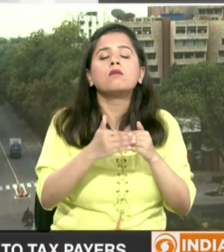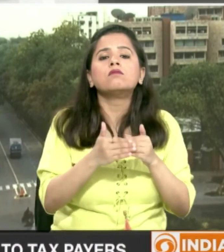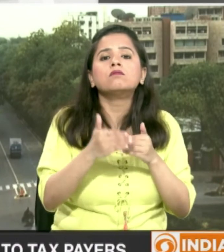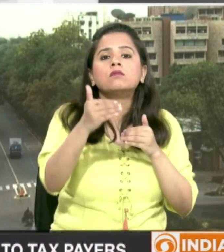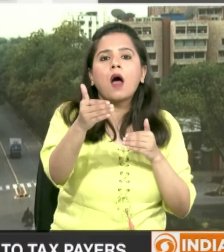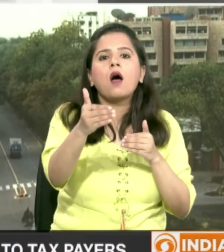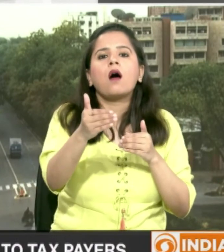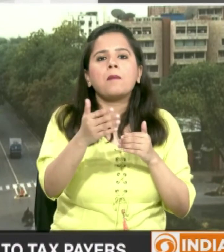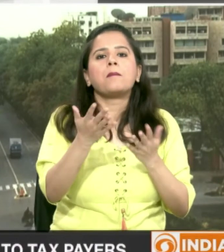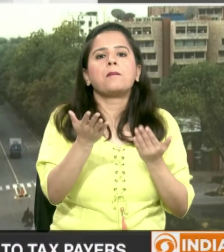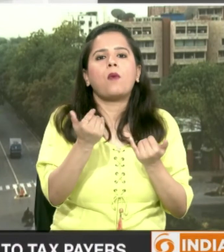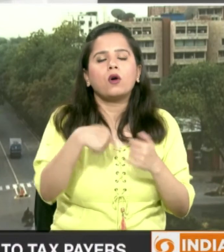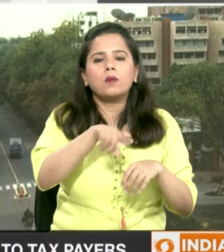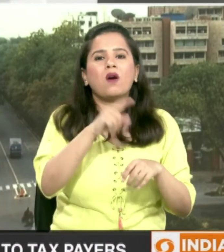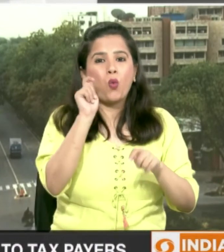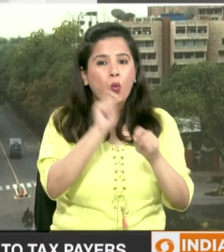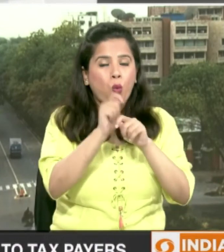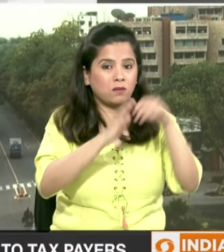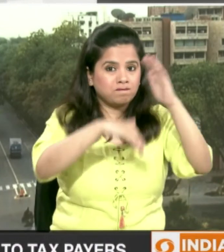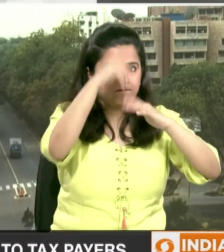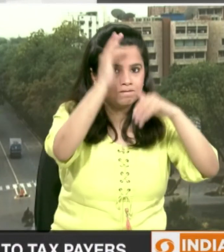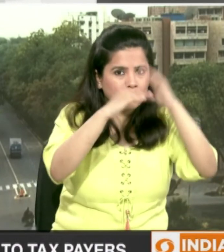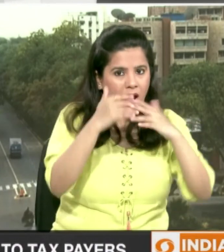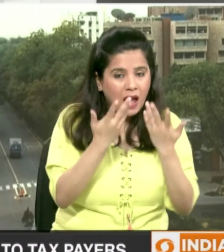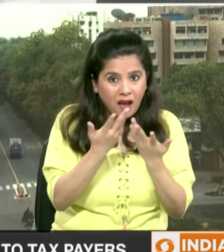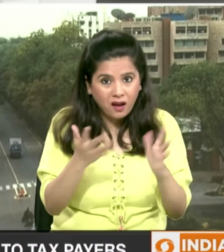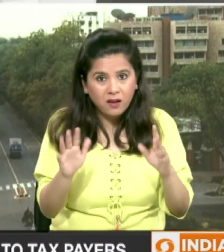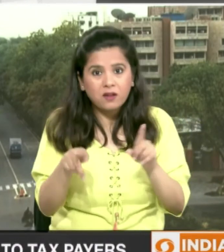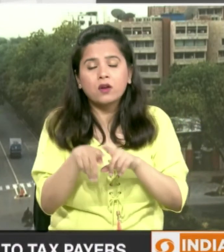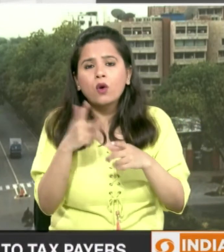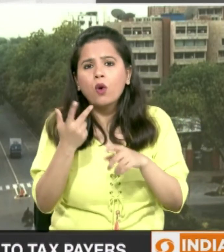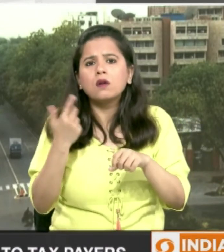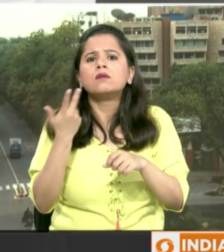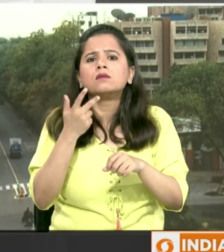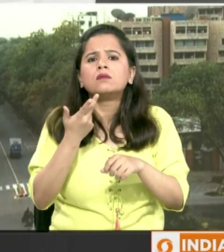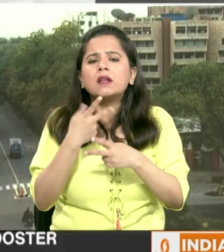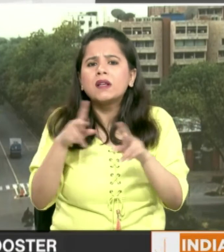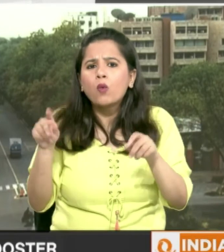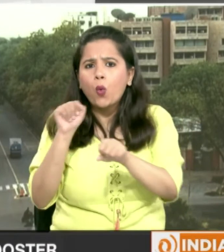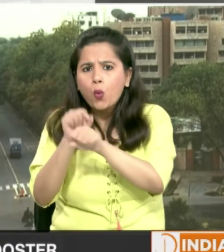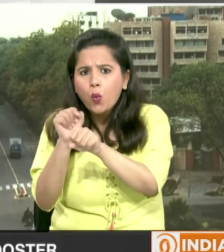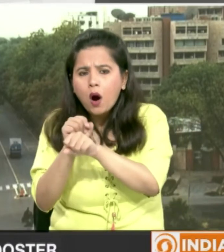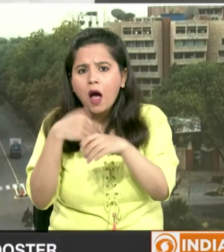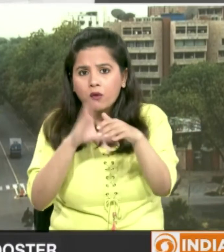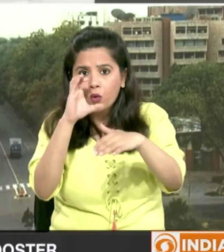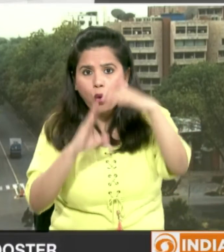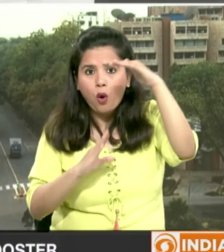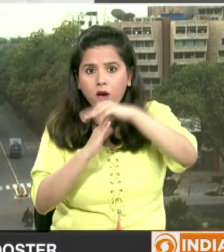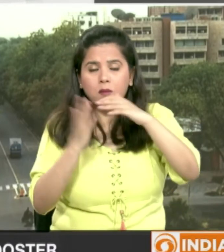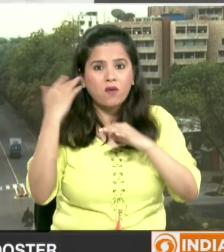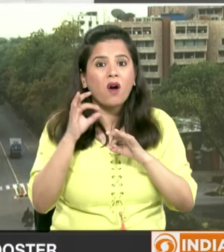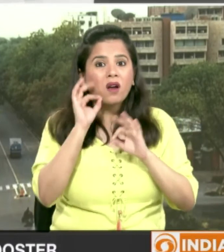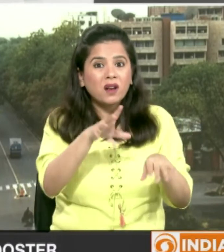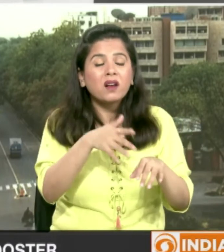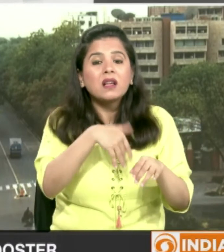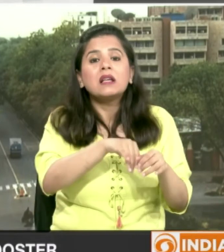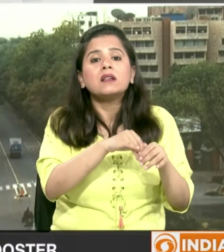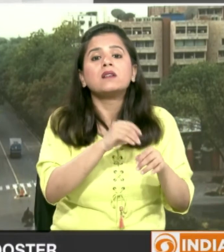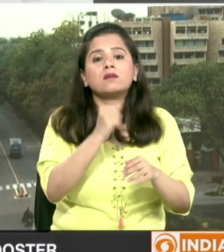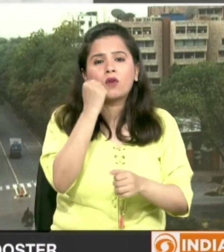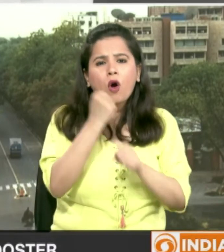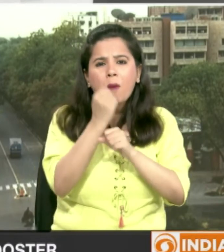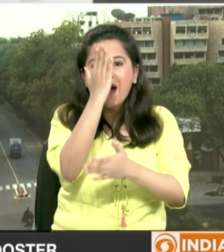cover construction work or goods and services contracts that they have with central government agencies. They